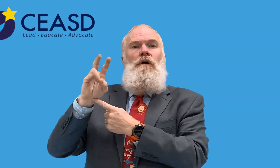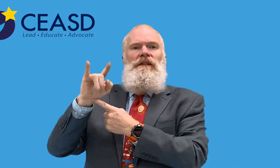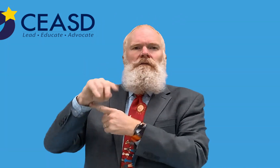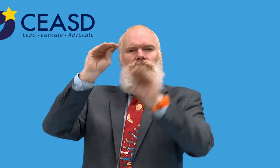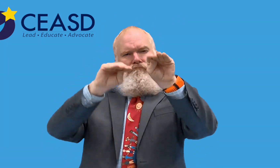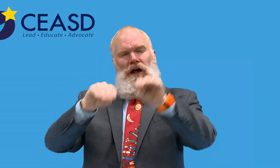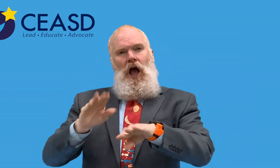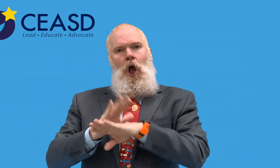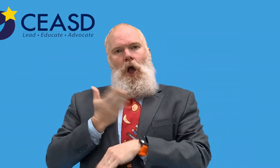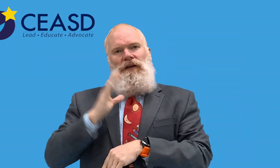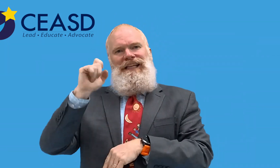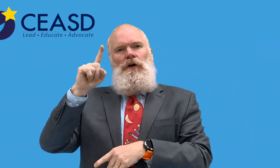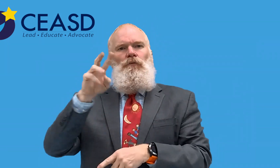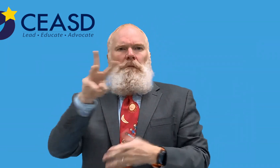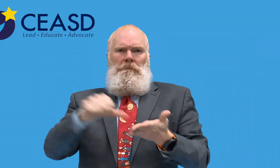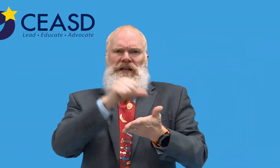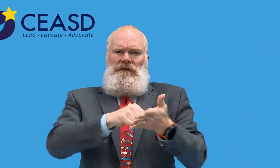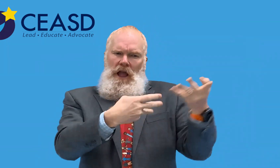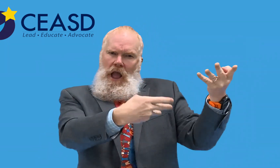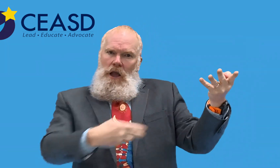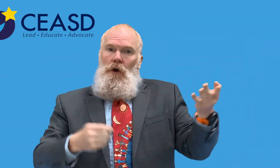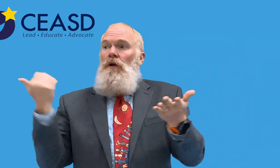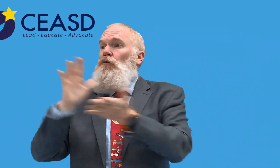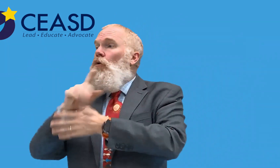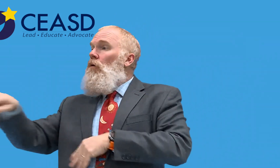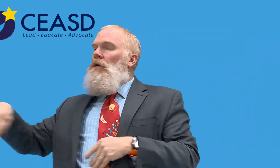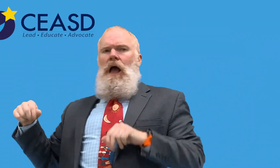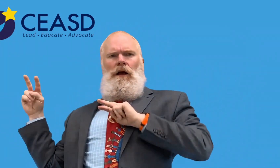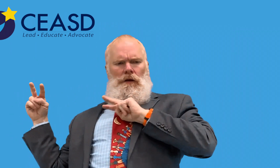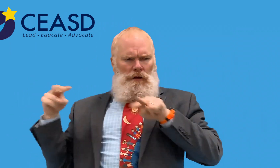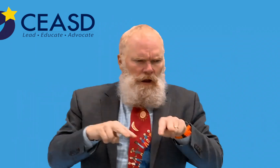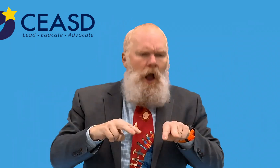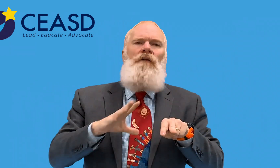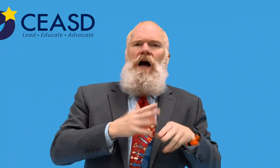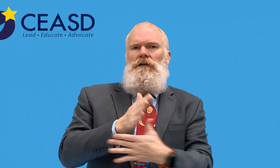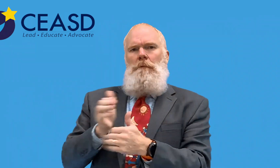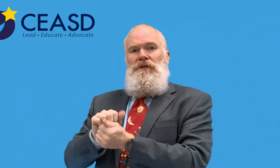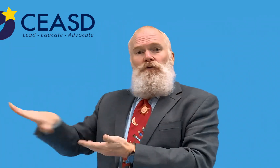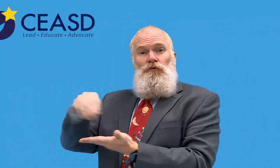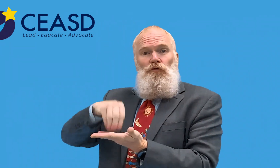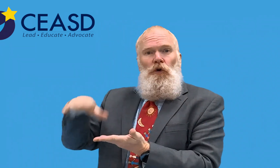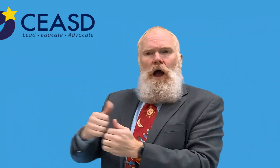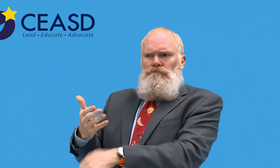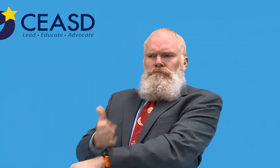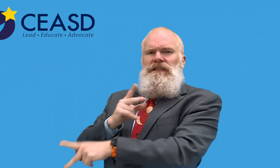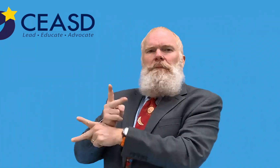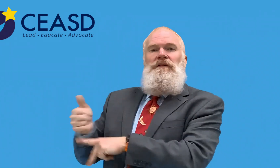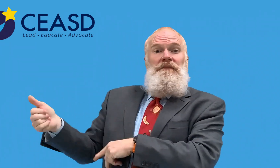taking place with the coronavirus, we began to piece together a library of ASL resources regarding the coronavirus, which are